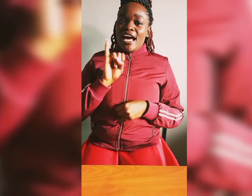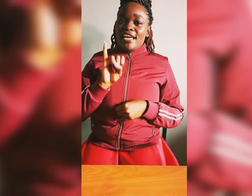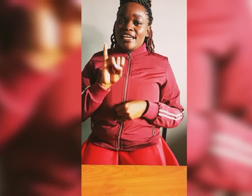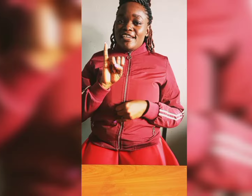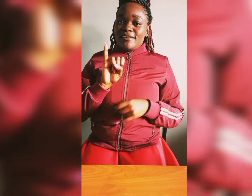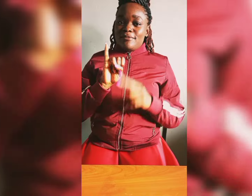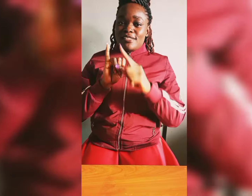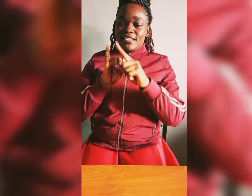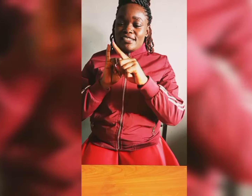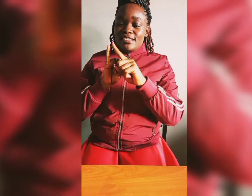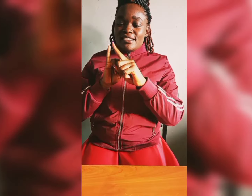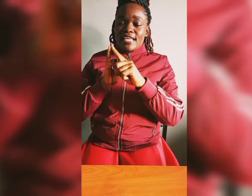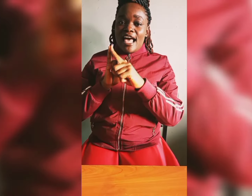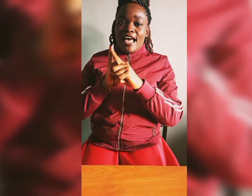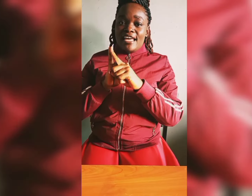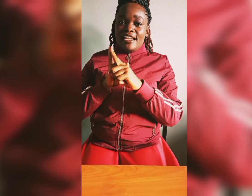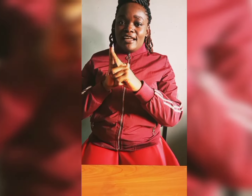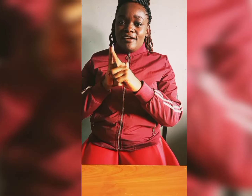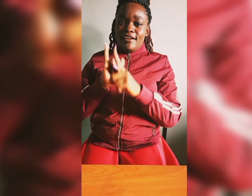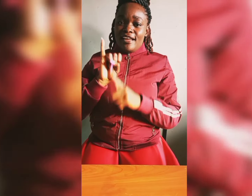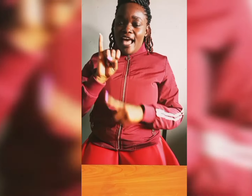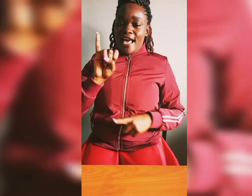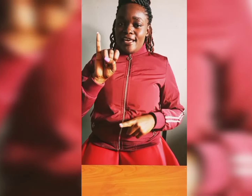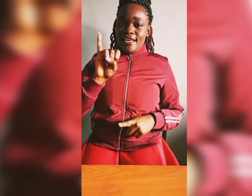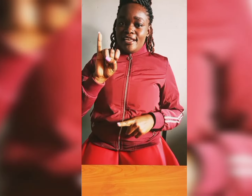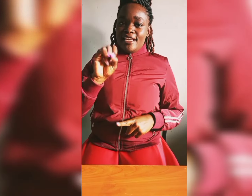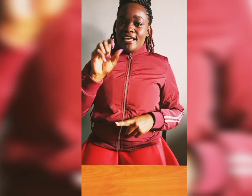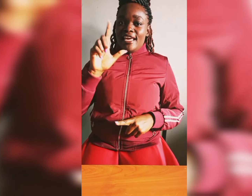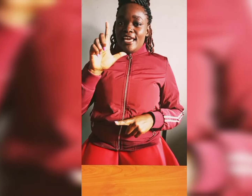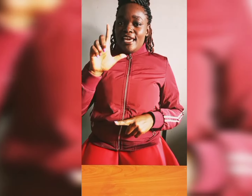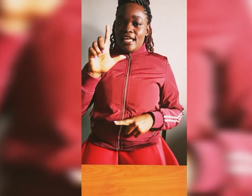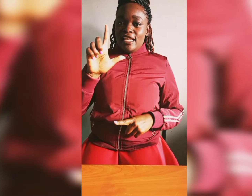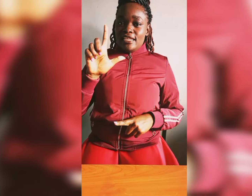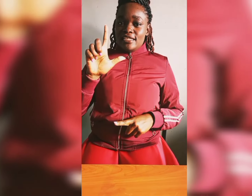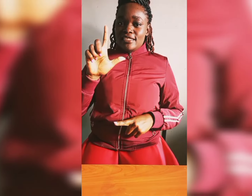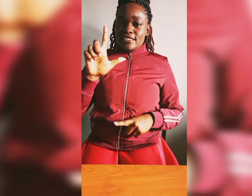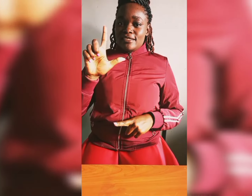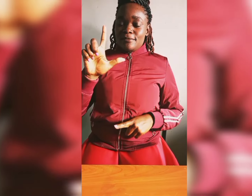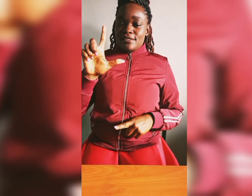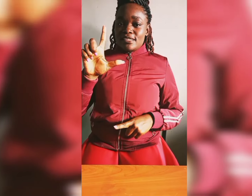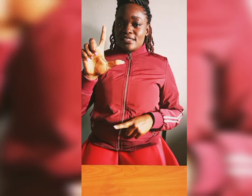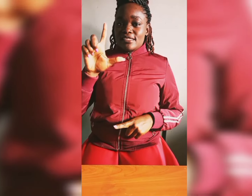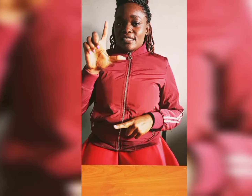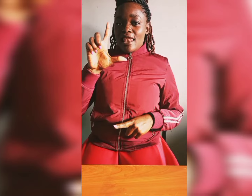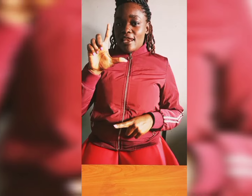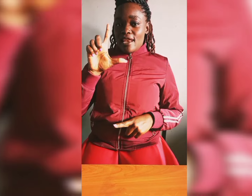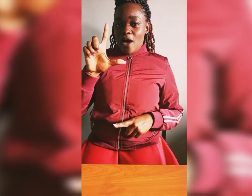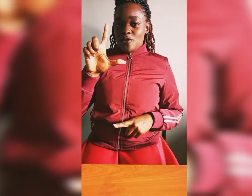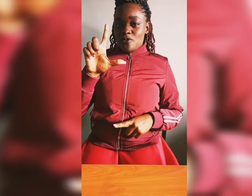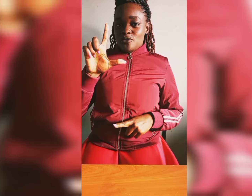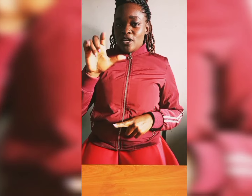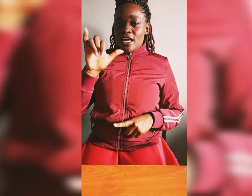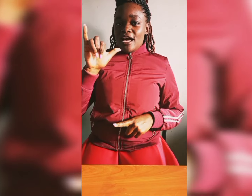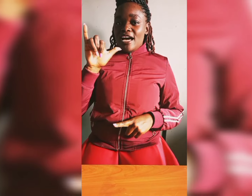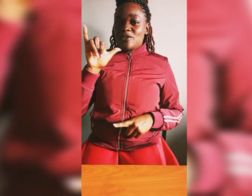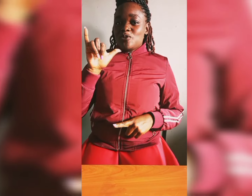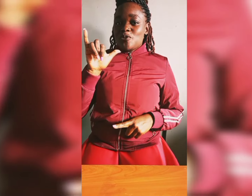I represents I love. I. L represents love. And